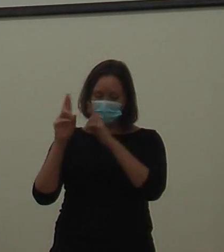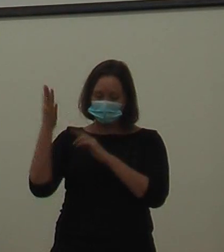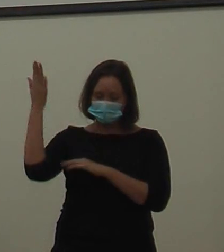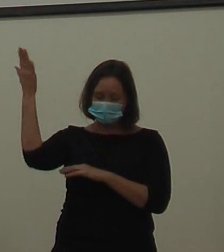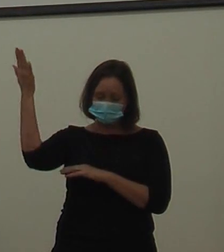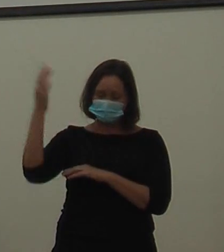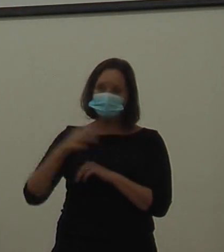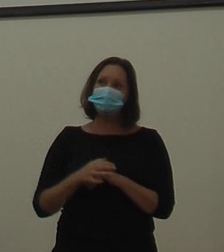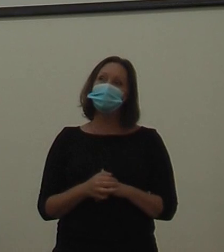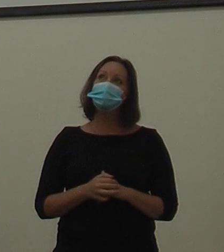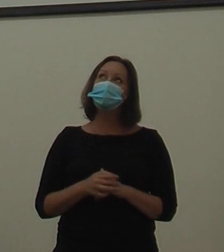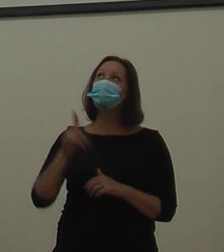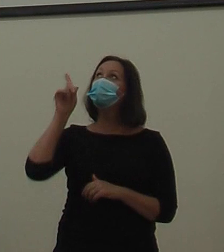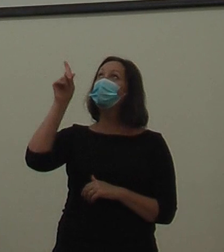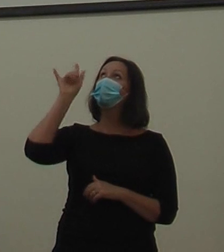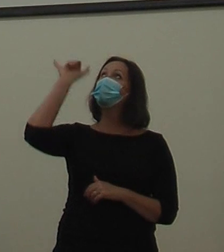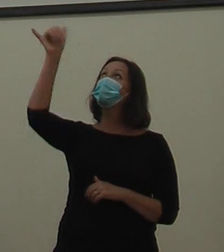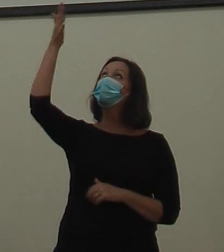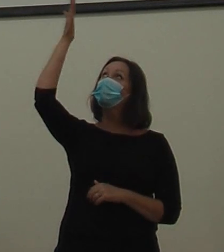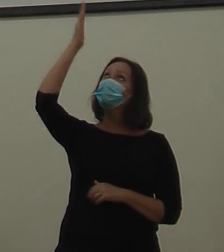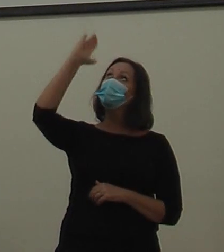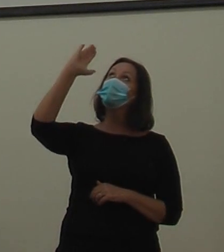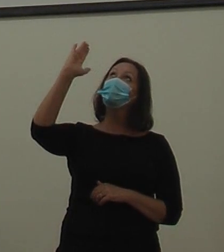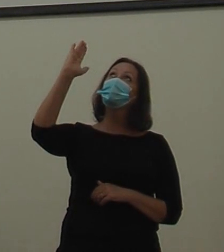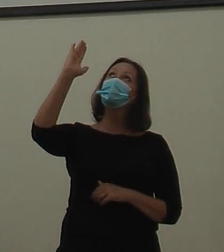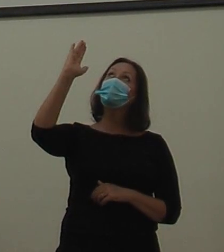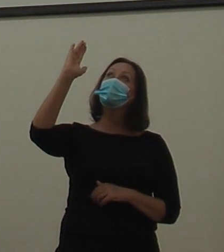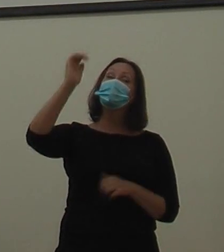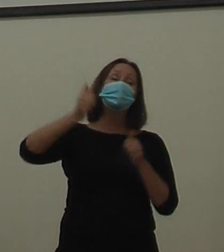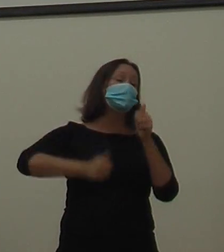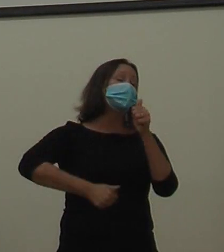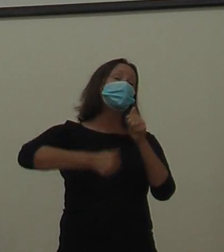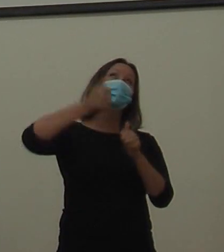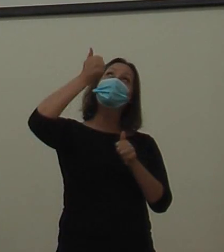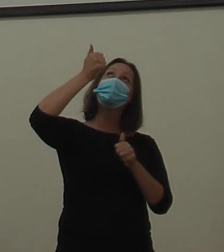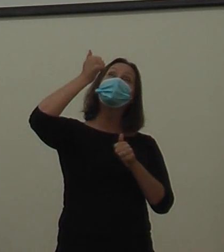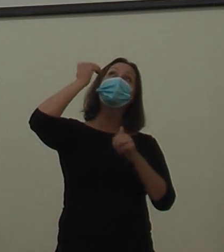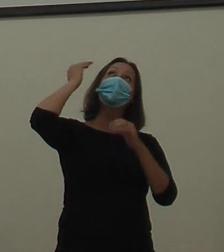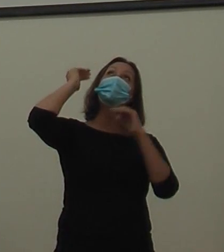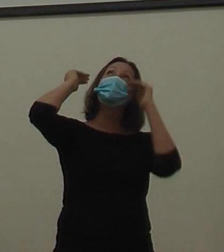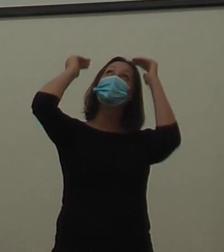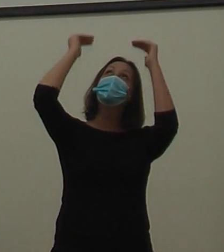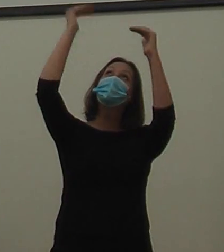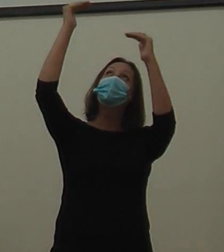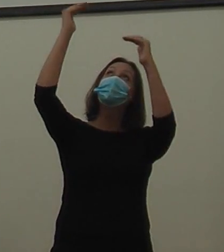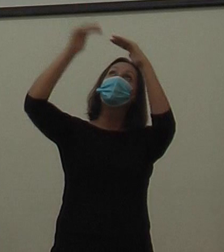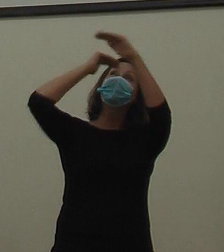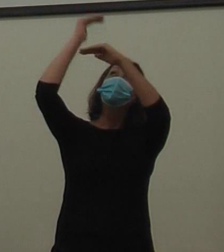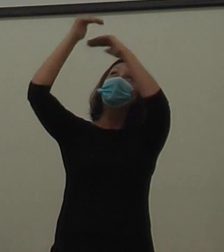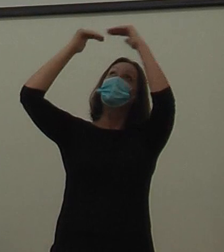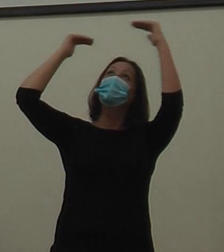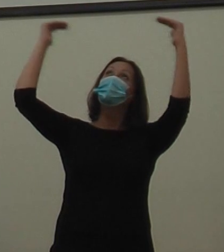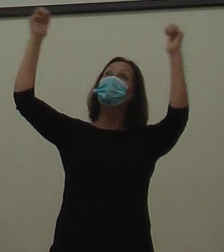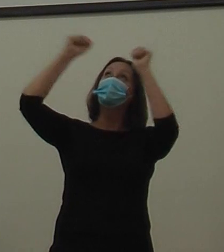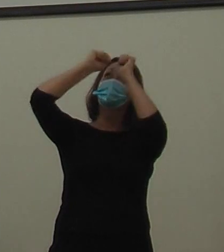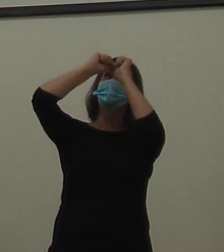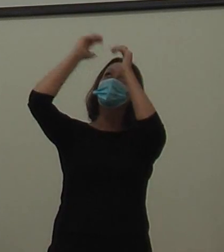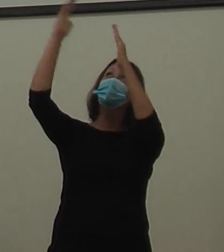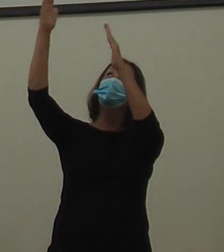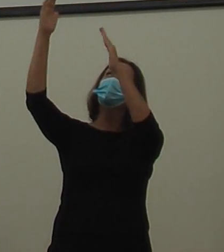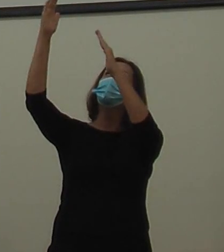Eternal God, Most High, our Heavenly Father.